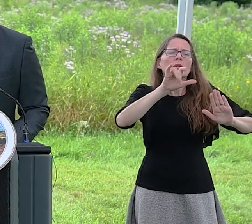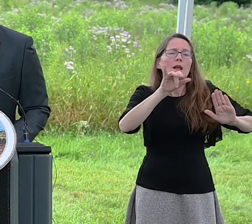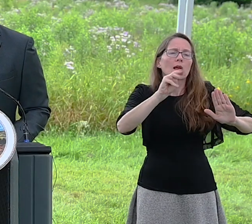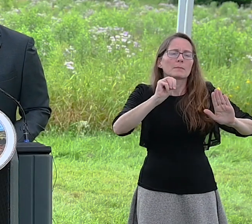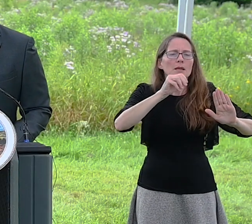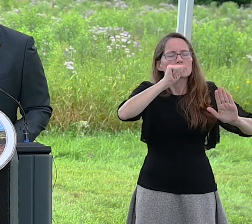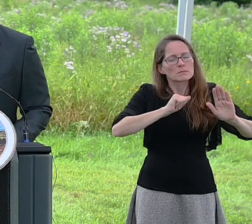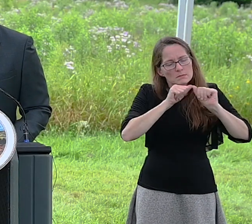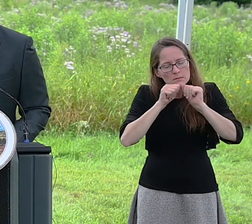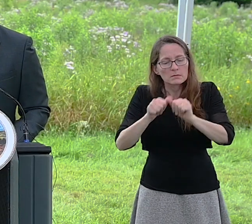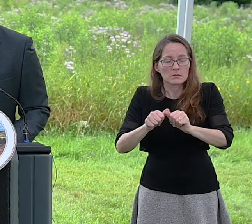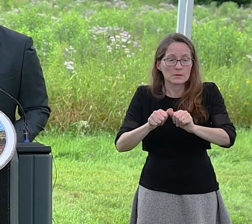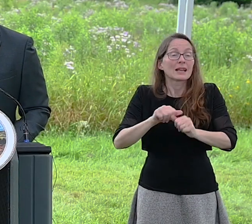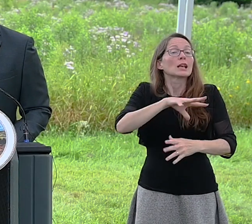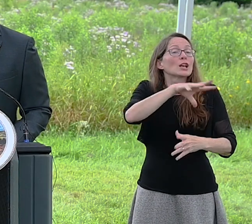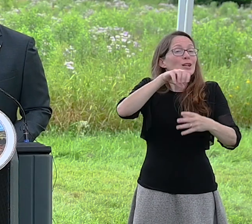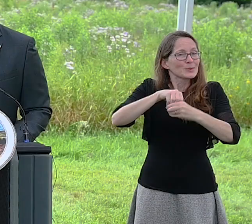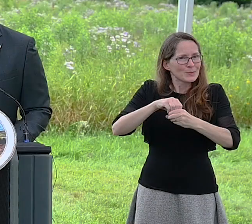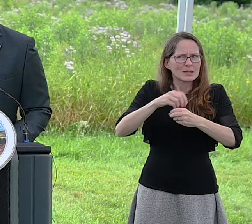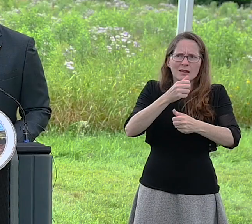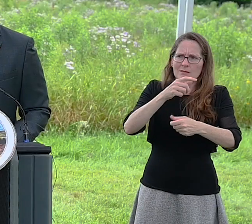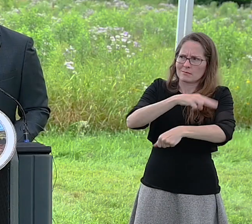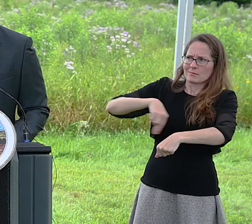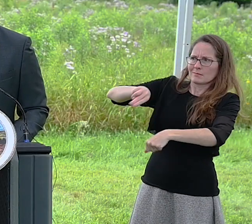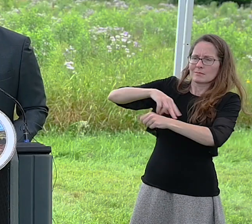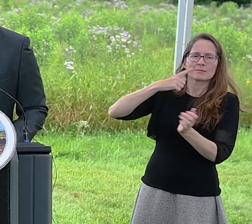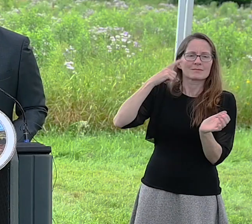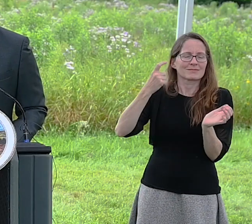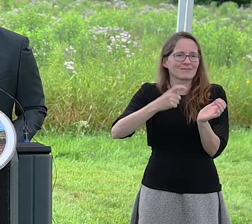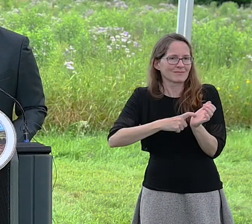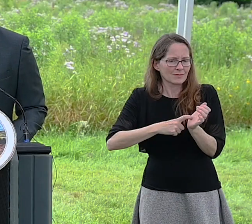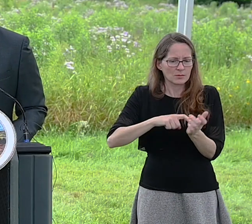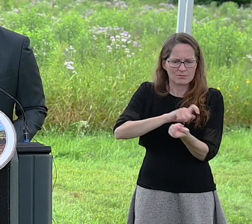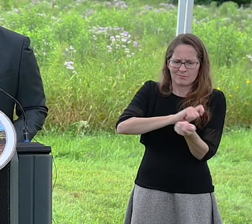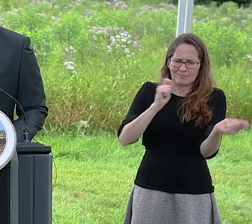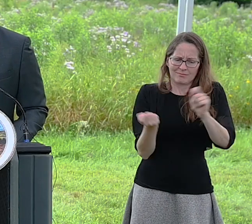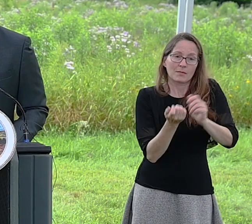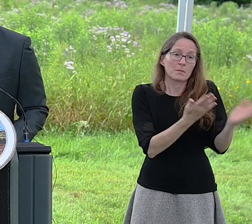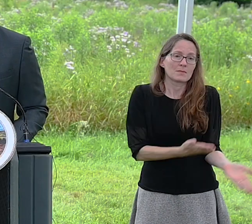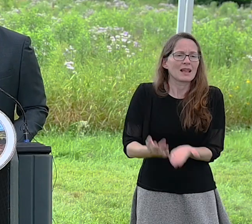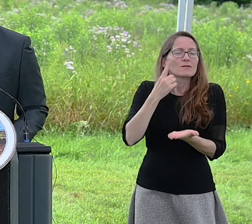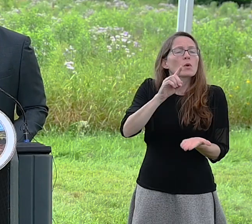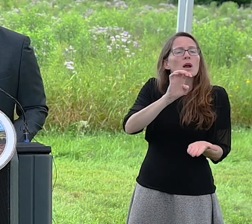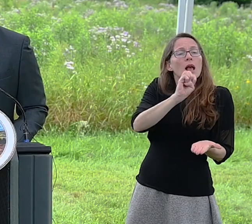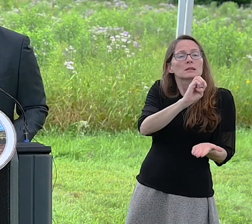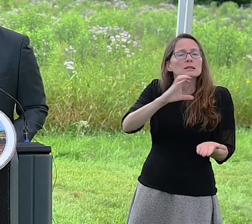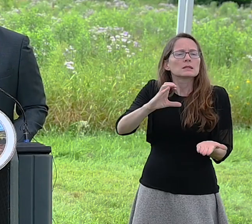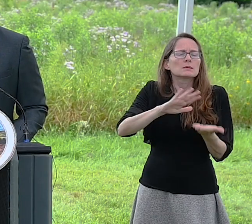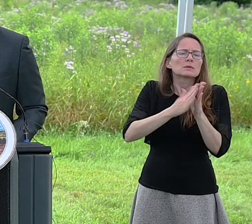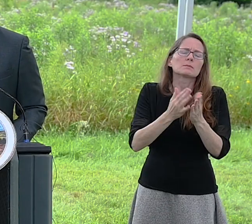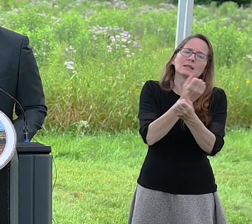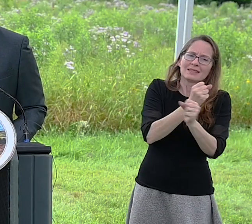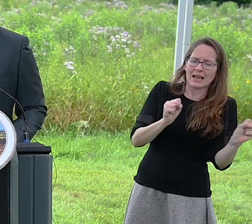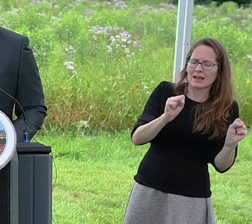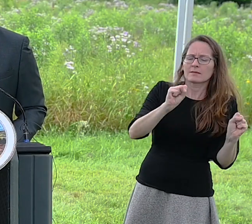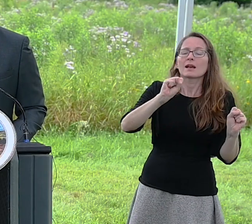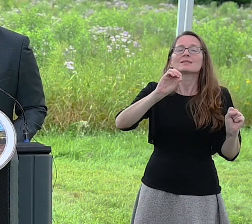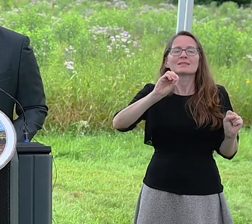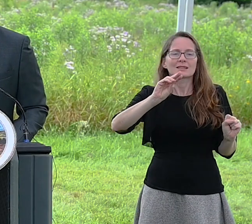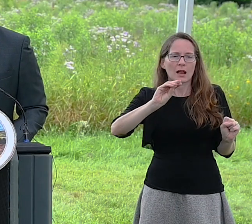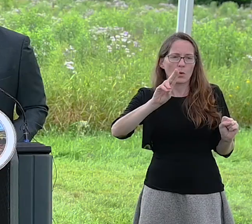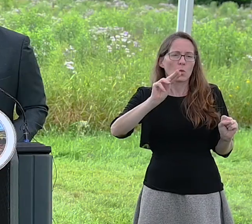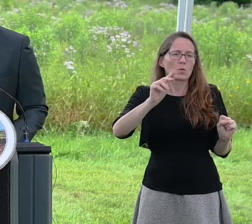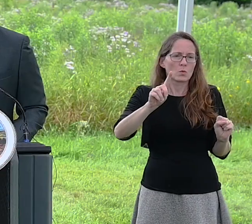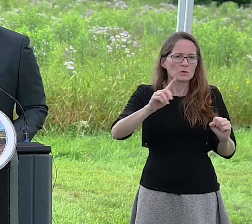recognized transformational plan to make Ellicott City safe and sound against future threats of flooding.